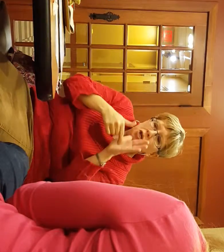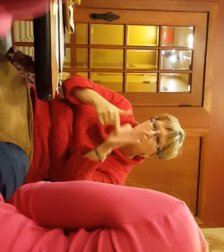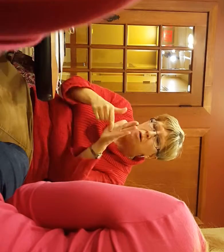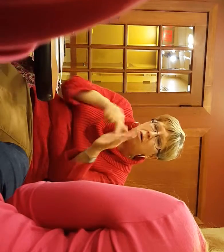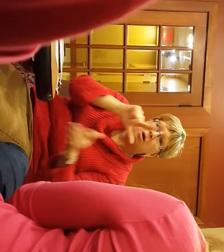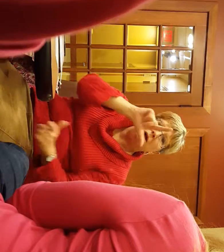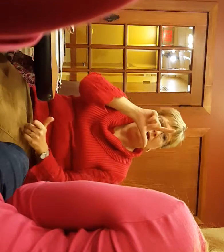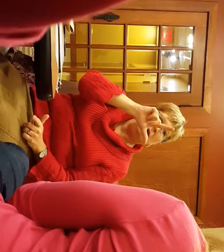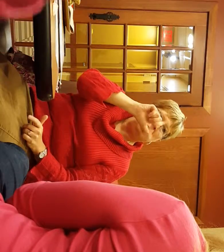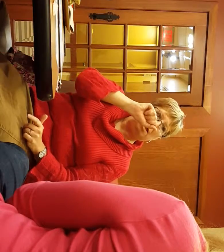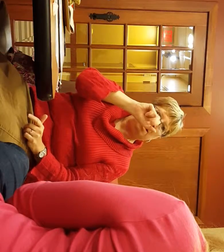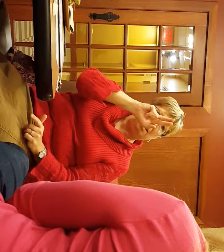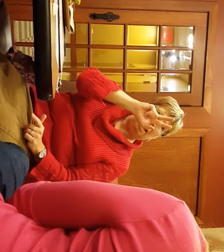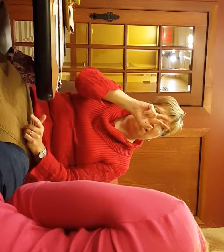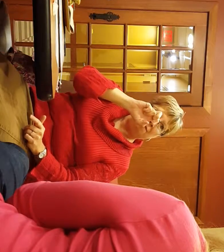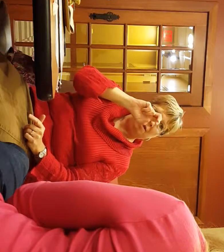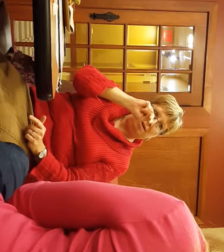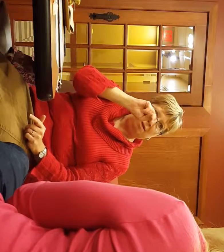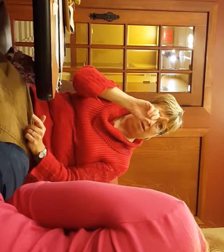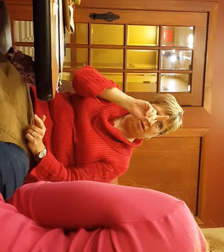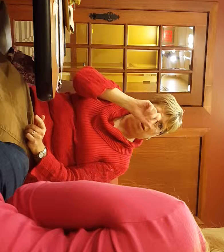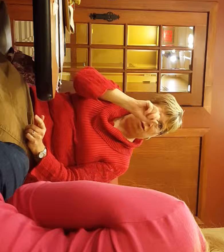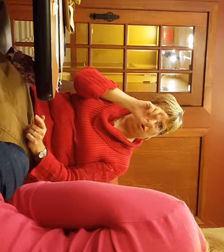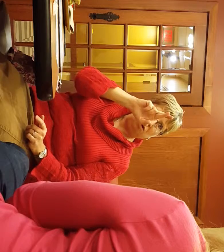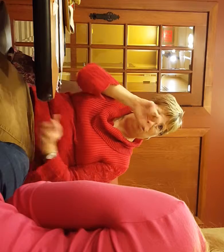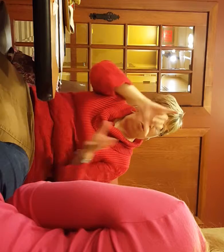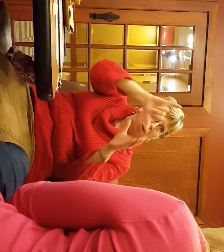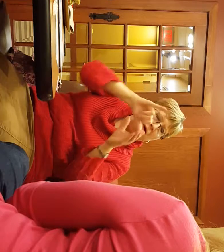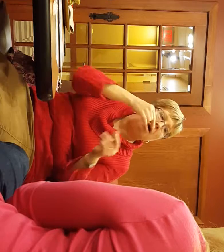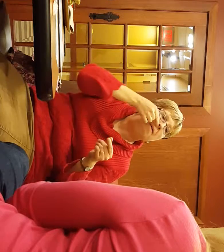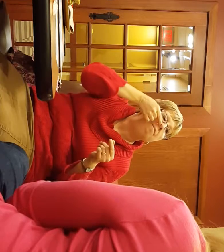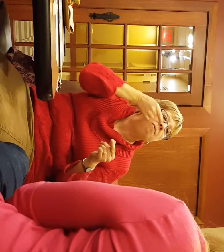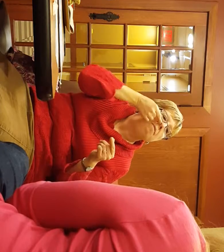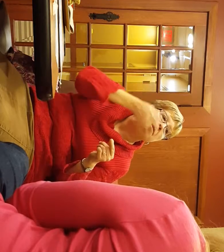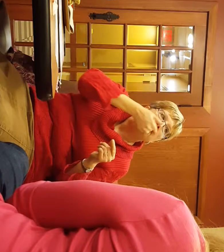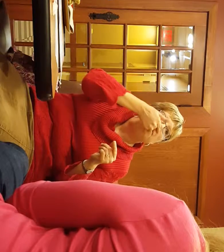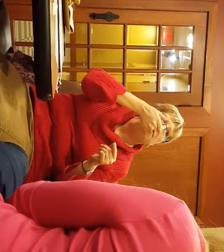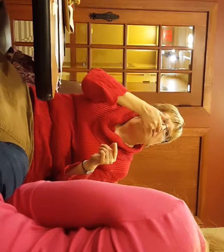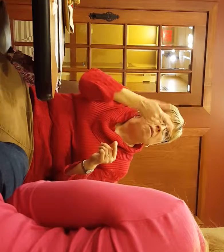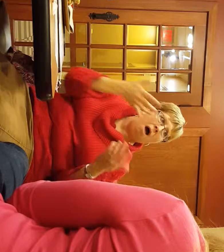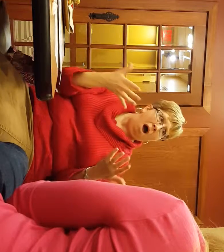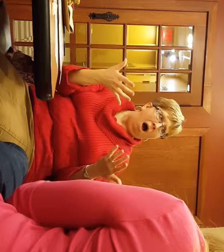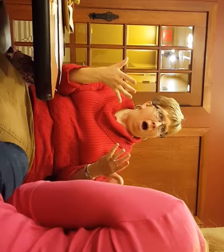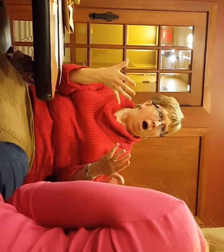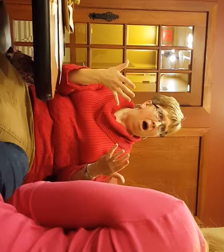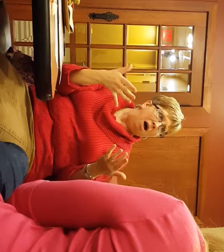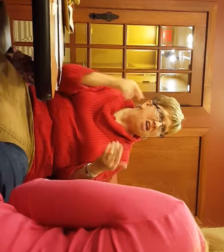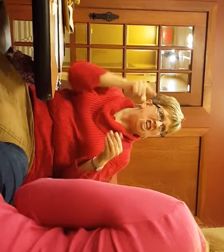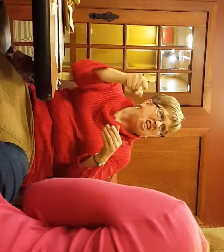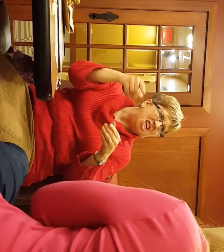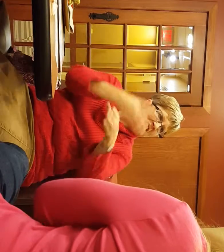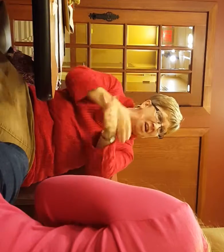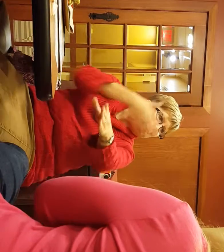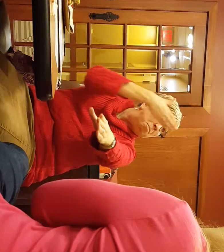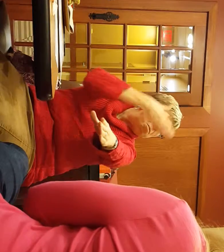swabbed it inside her nostrils. And it was better. And this was a first for us because we were used to